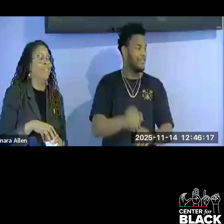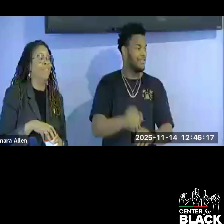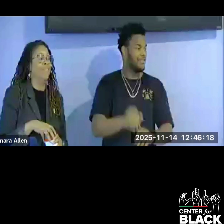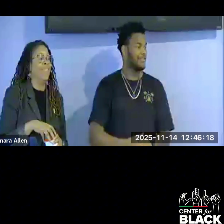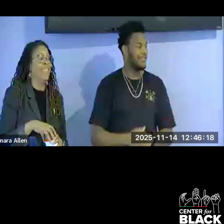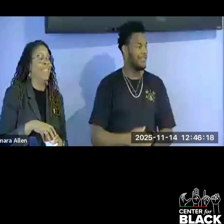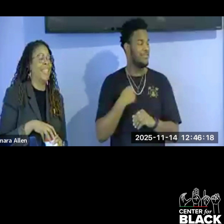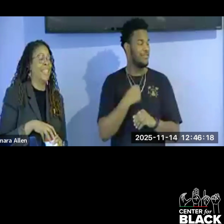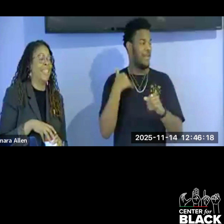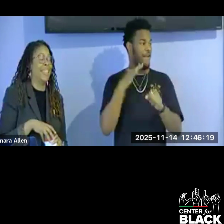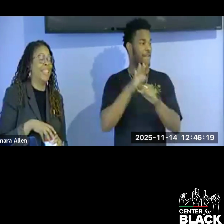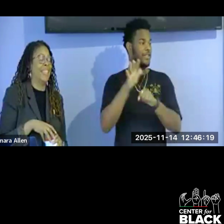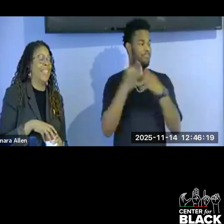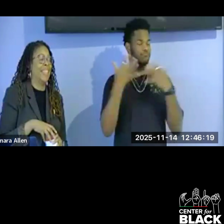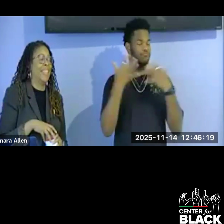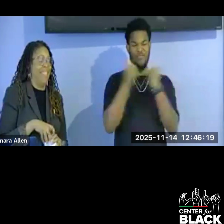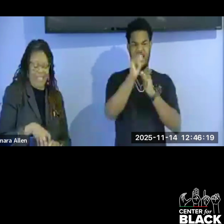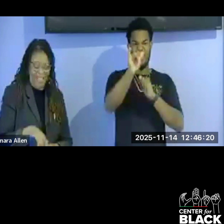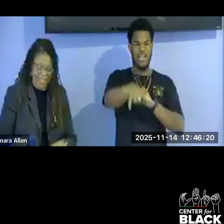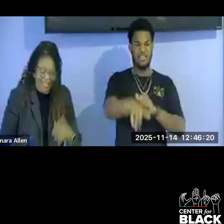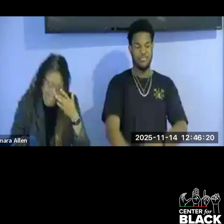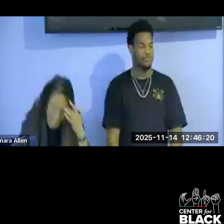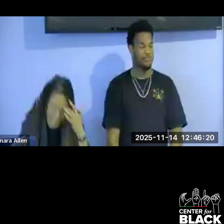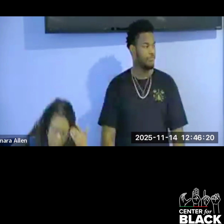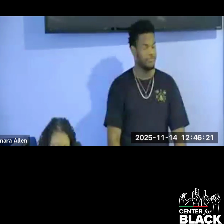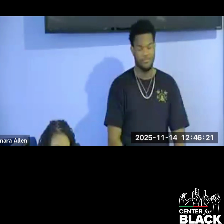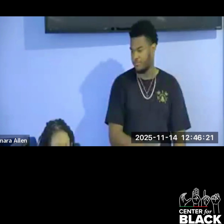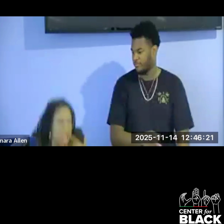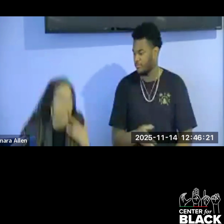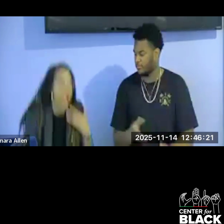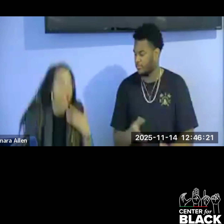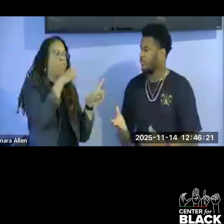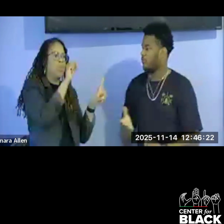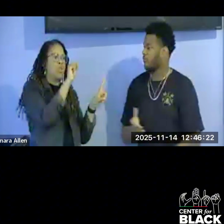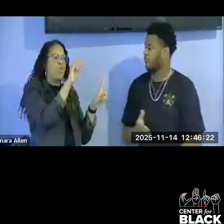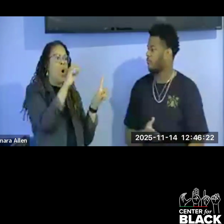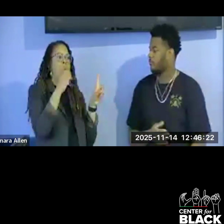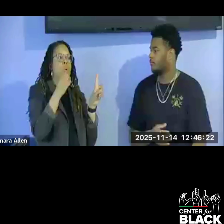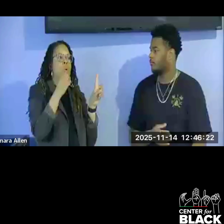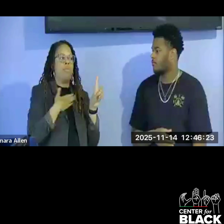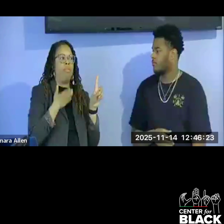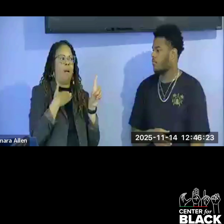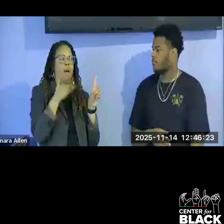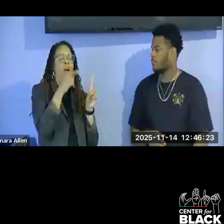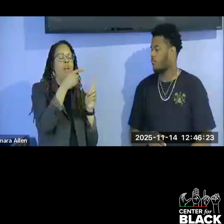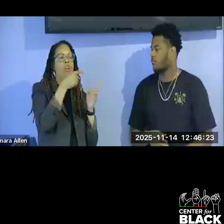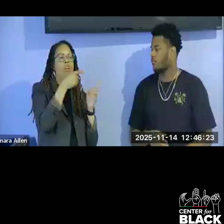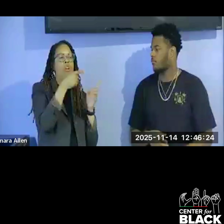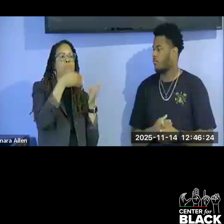think about this? I mean, it's enough. I'm so tired of these systems.